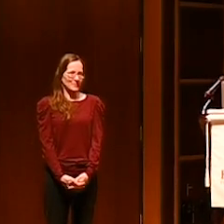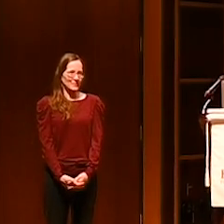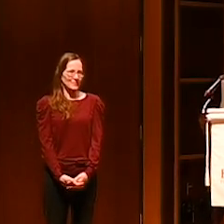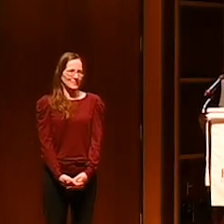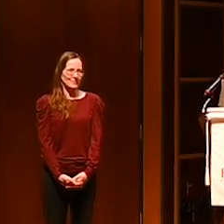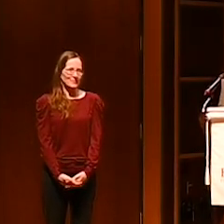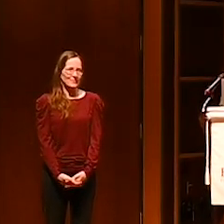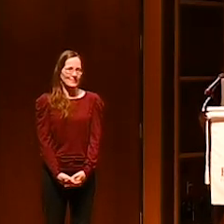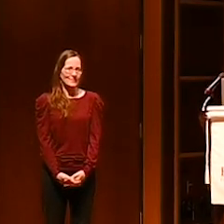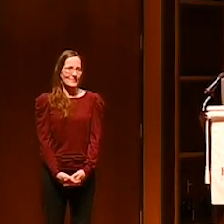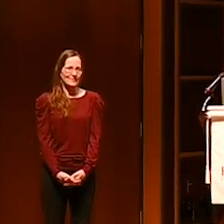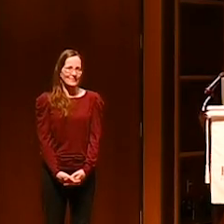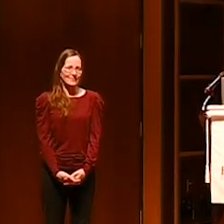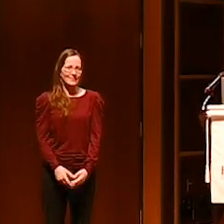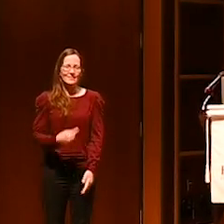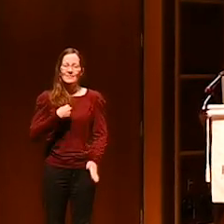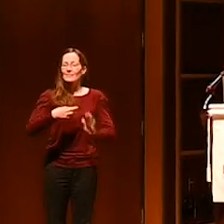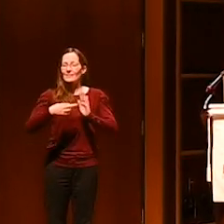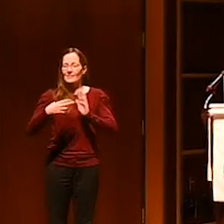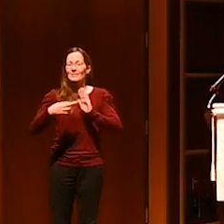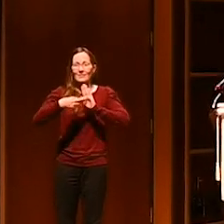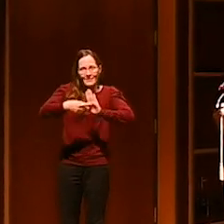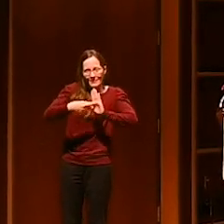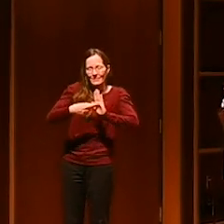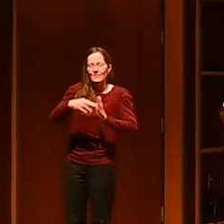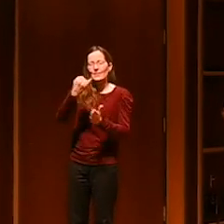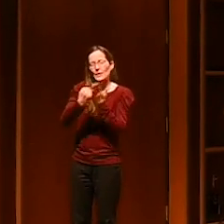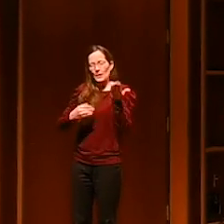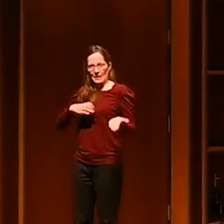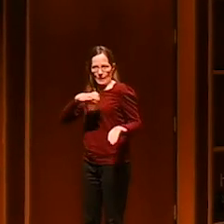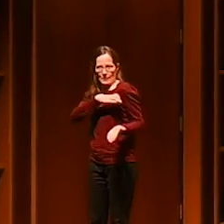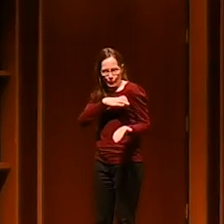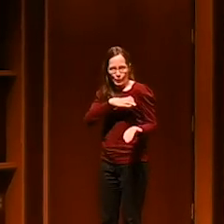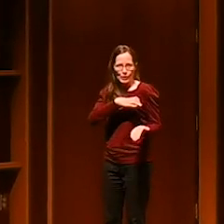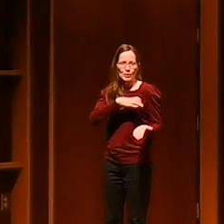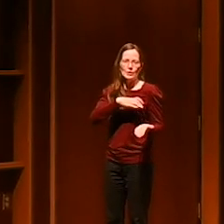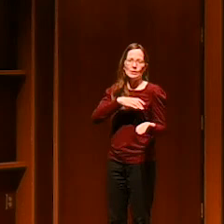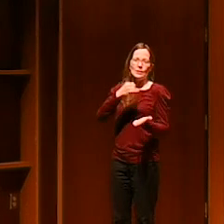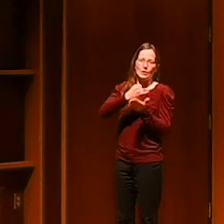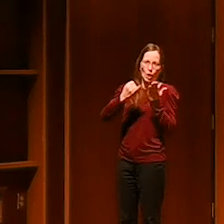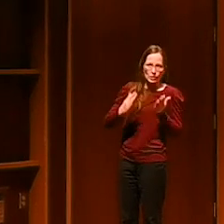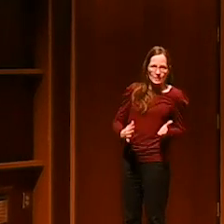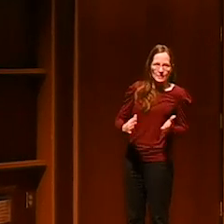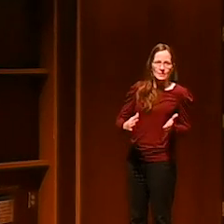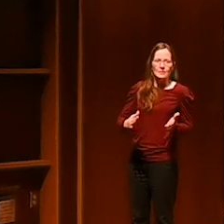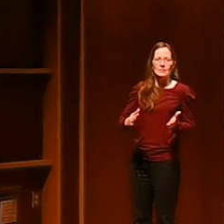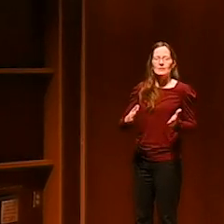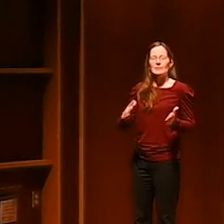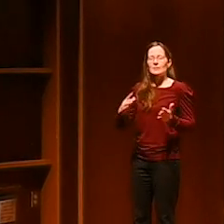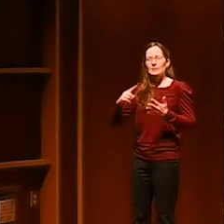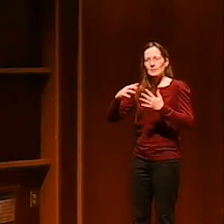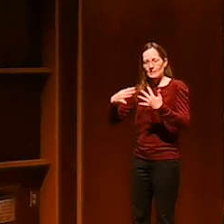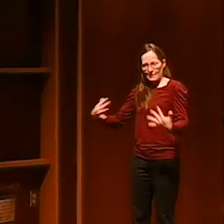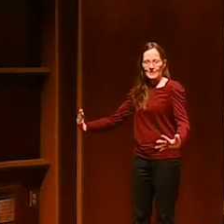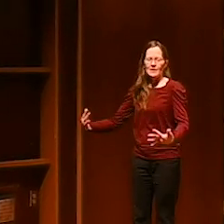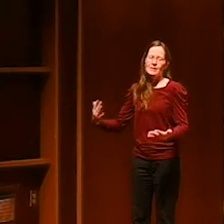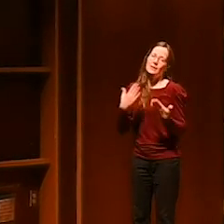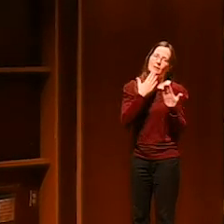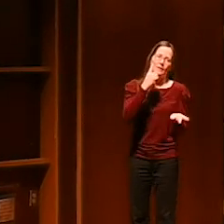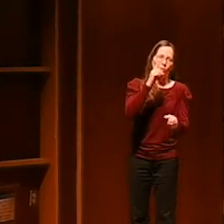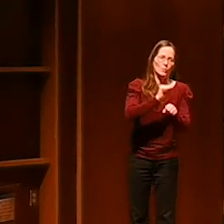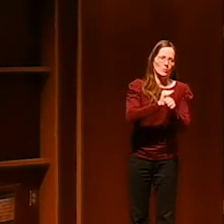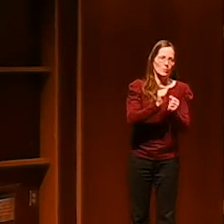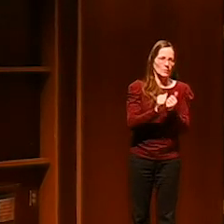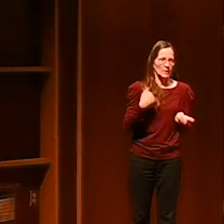On behalf of the Arts Council, our partners, and the many artists and arts groups we serve, thank you for working with us to chart a course for a sustainable